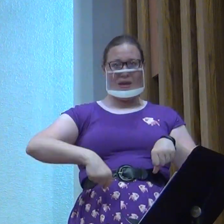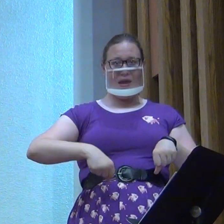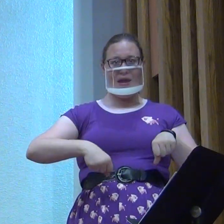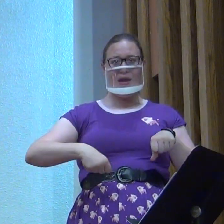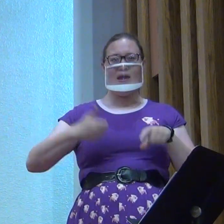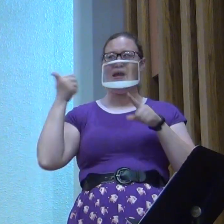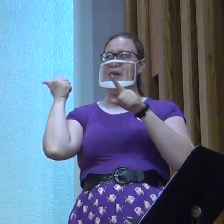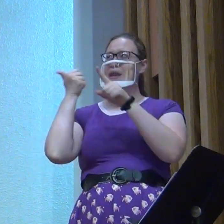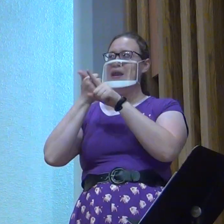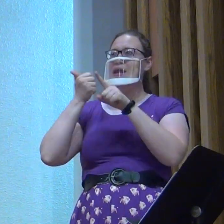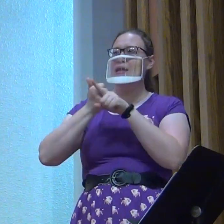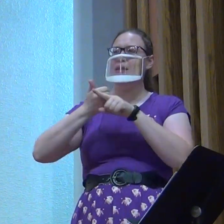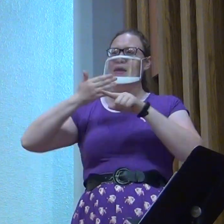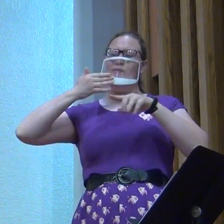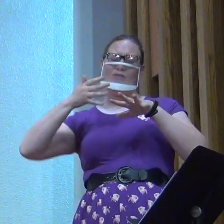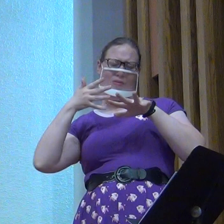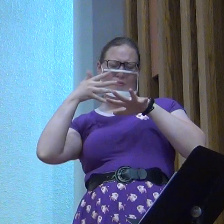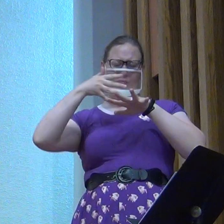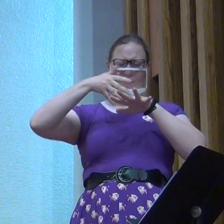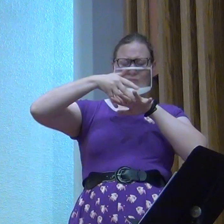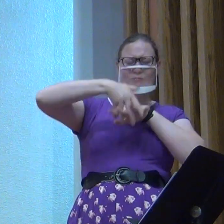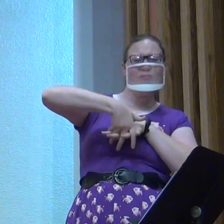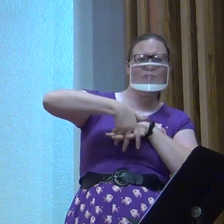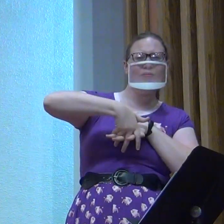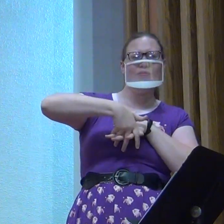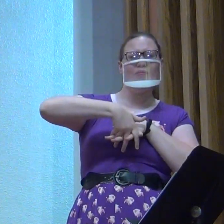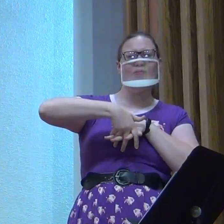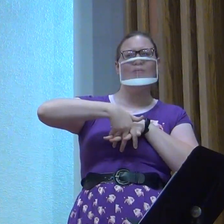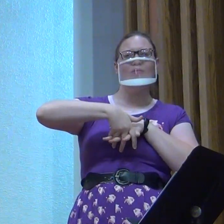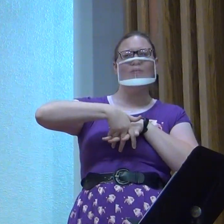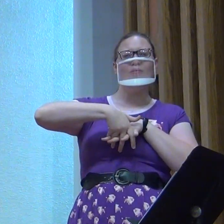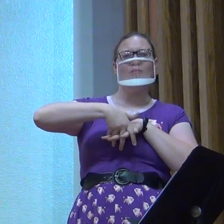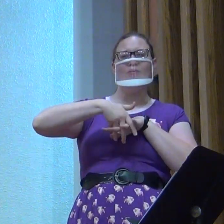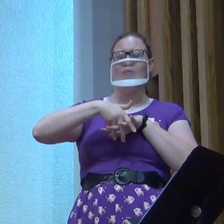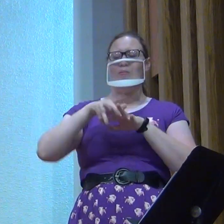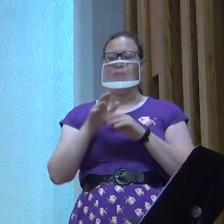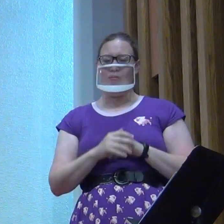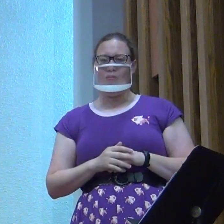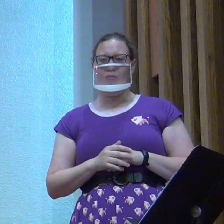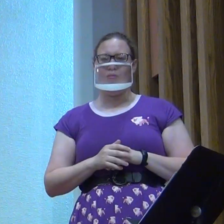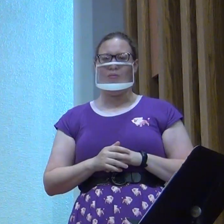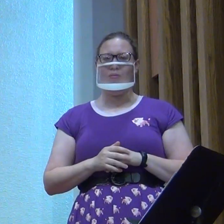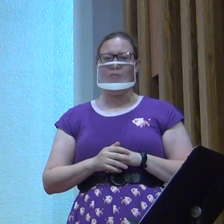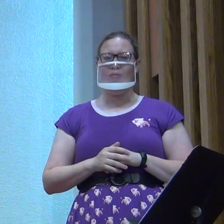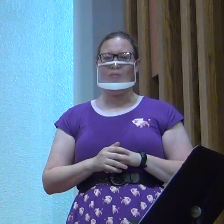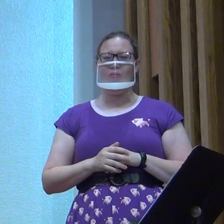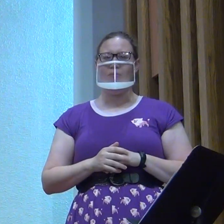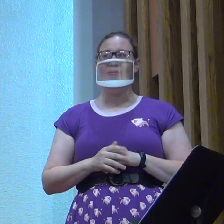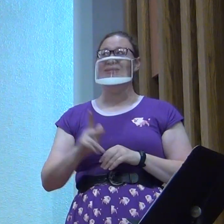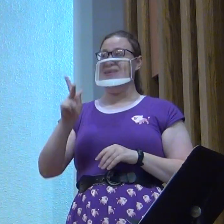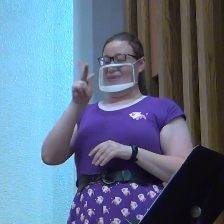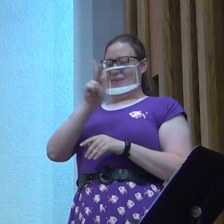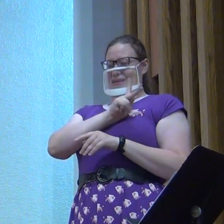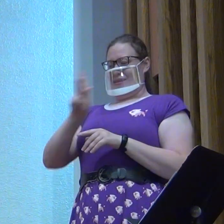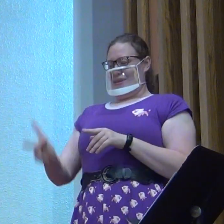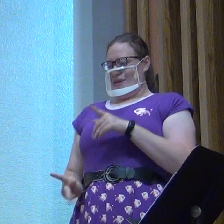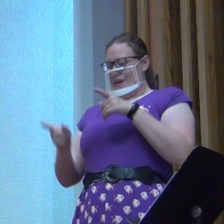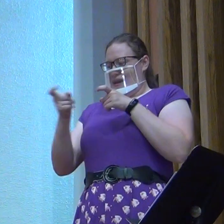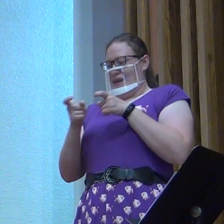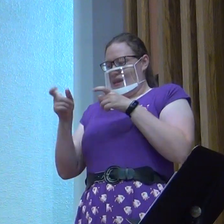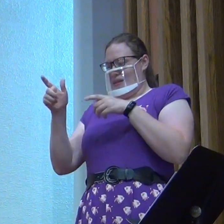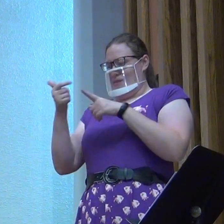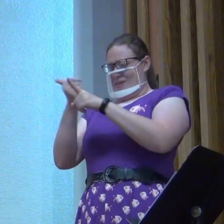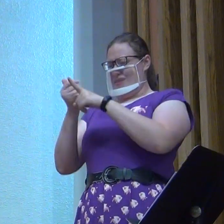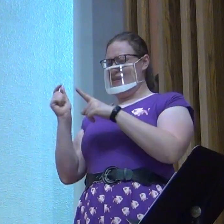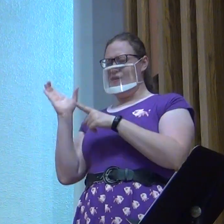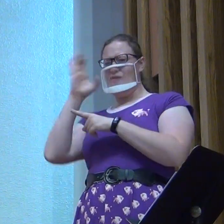grassroots movement of all. The paradox of the kingdom is that it is